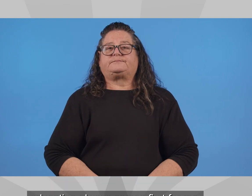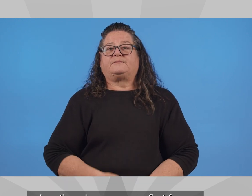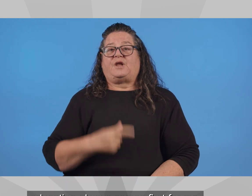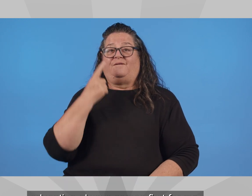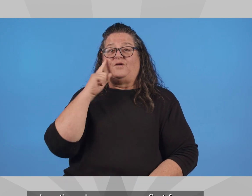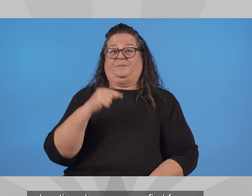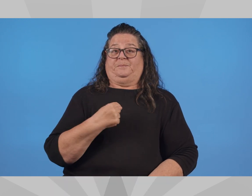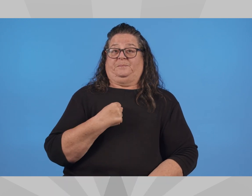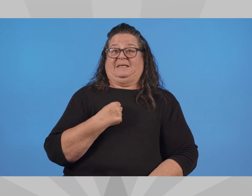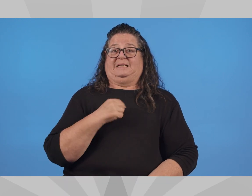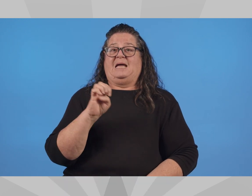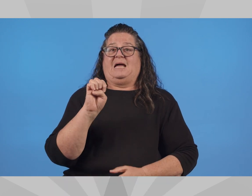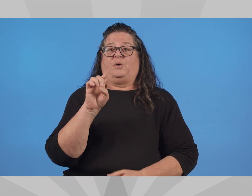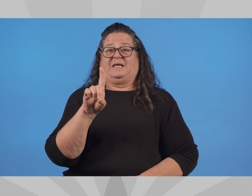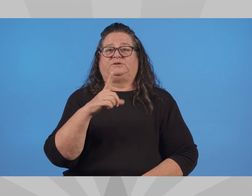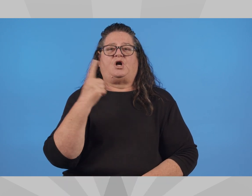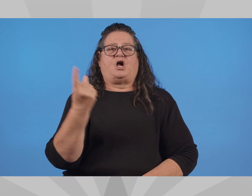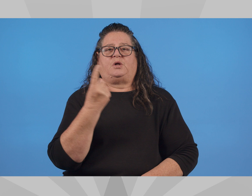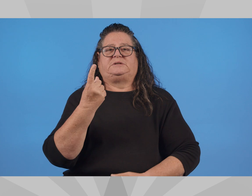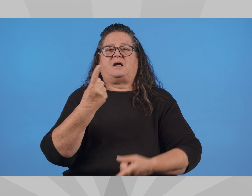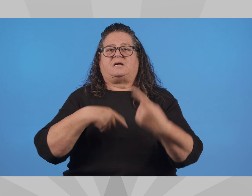comes first for me.